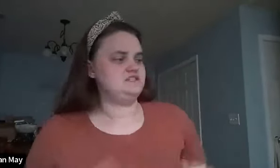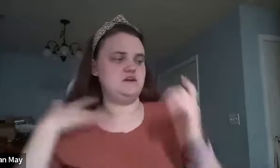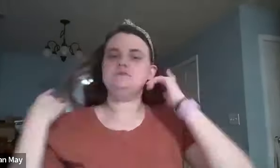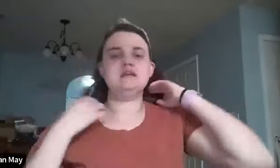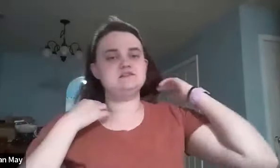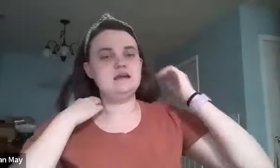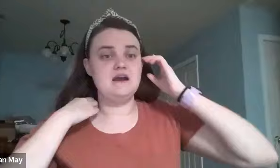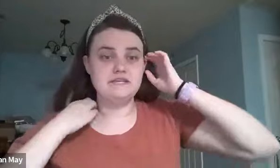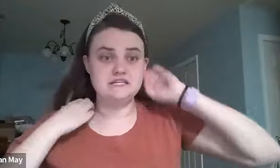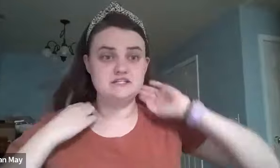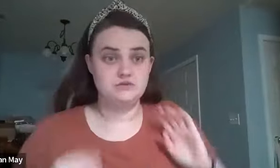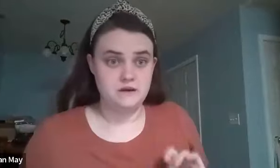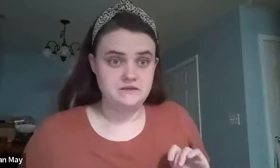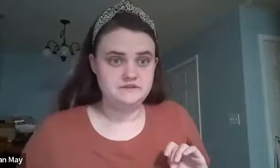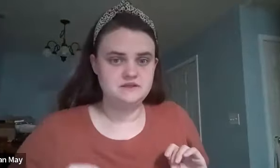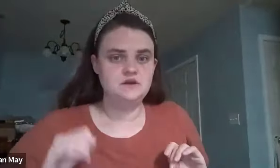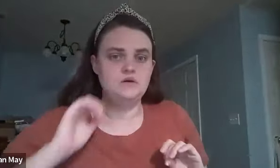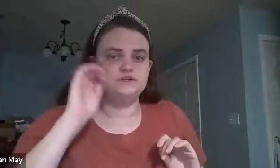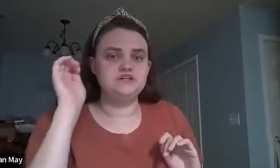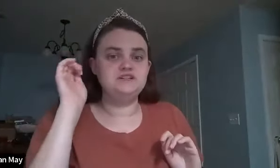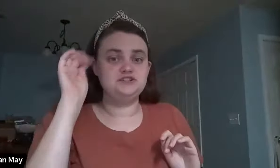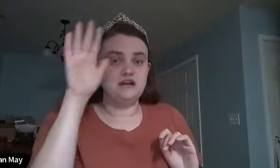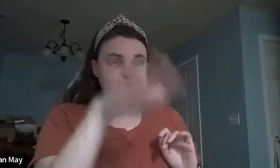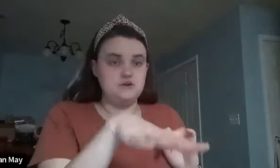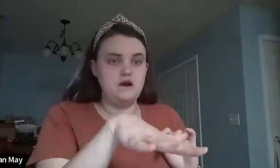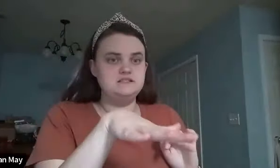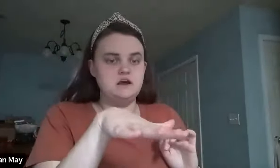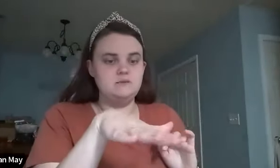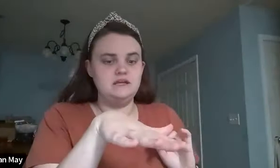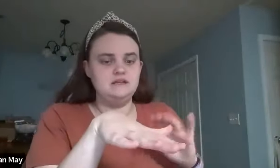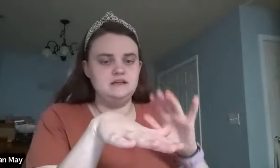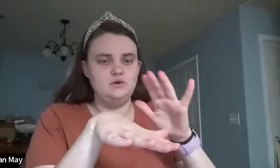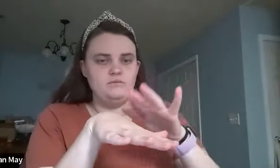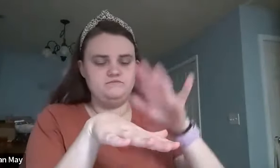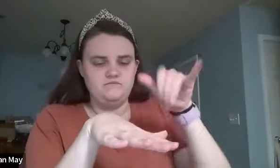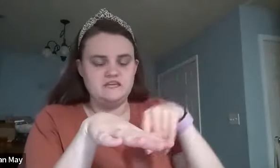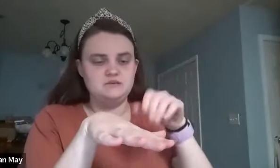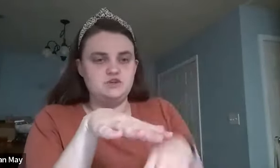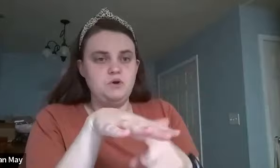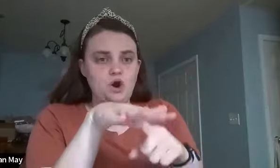So the next one I have is grapes. What you're going to do is you're going to have your non-dominant facing with your palm